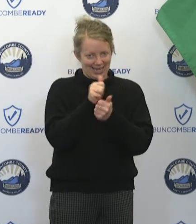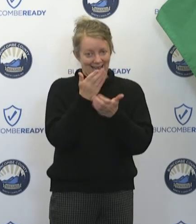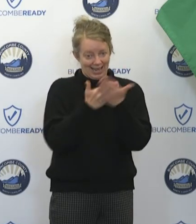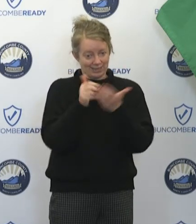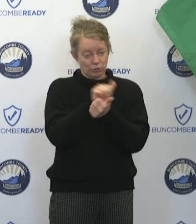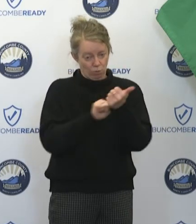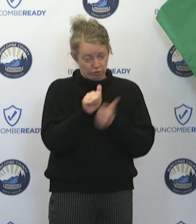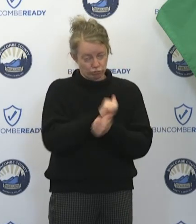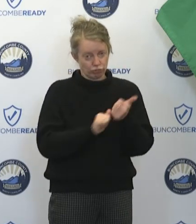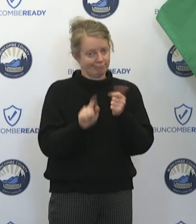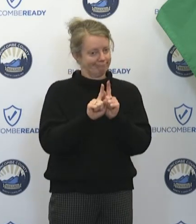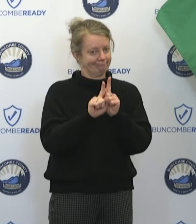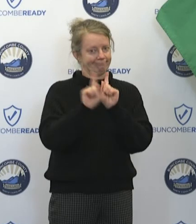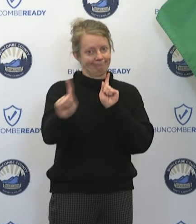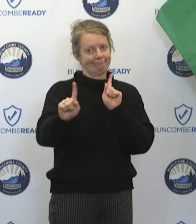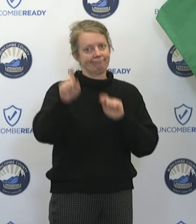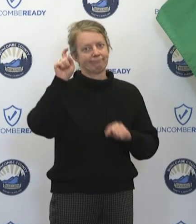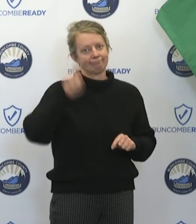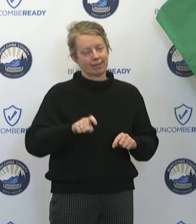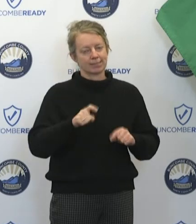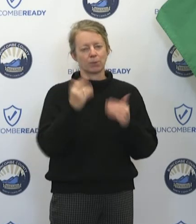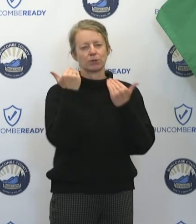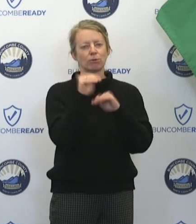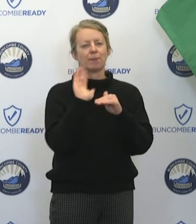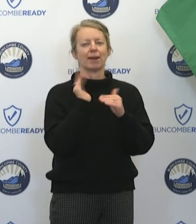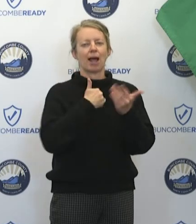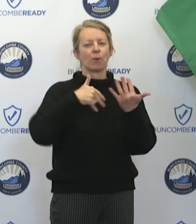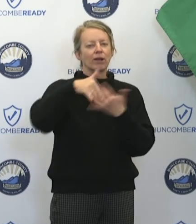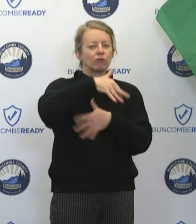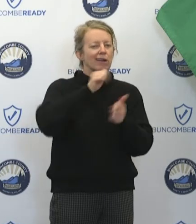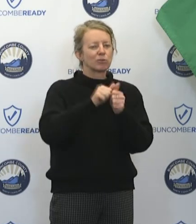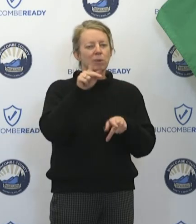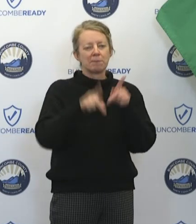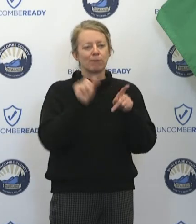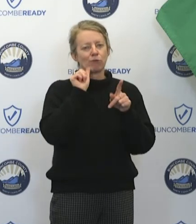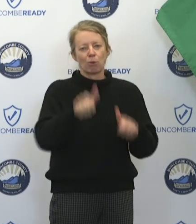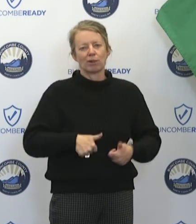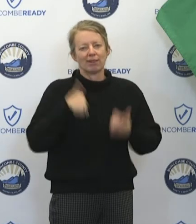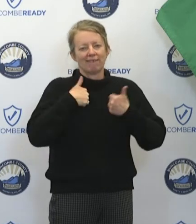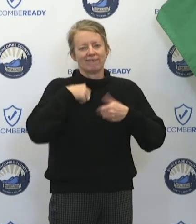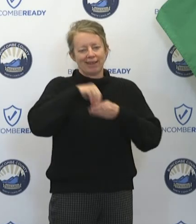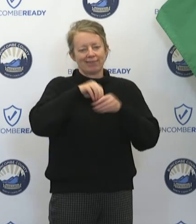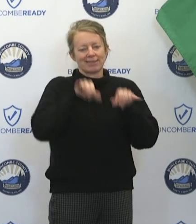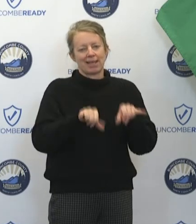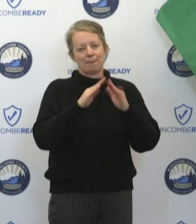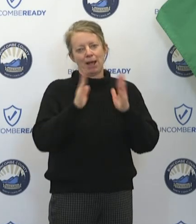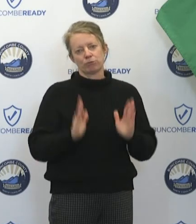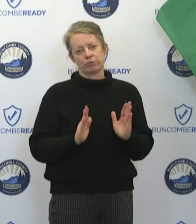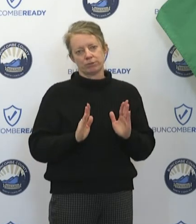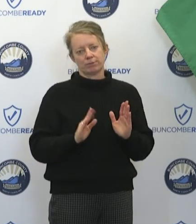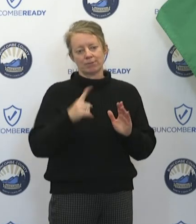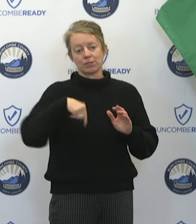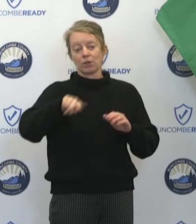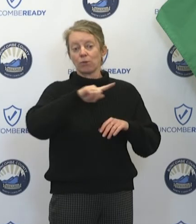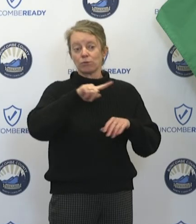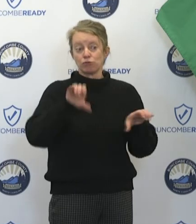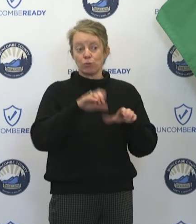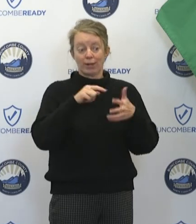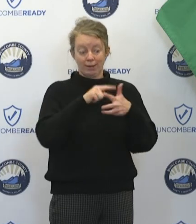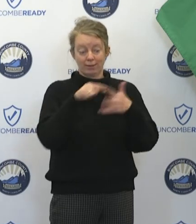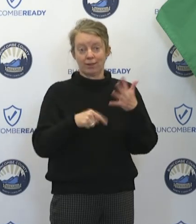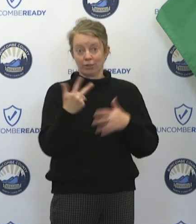stay 6 feet apart, limiting our interactions with people outside of our household. These precautions are making a